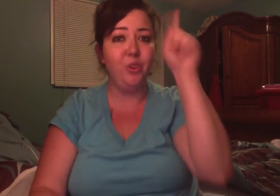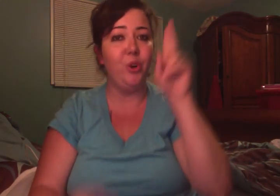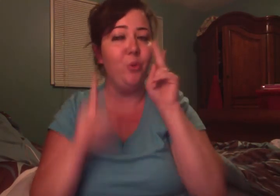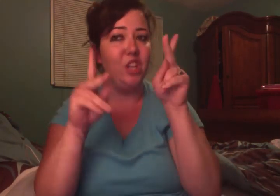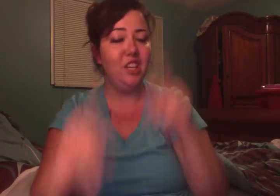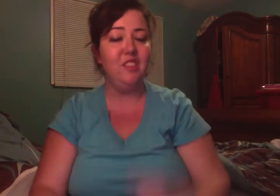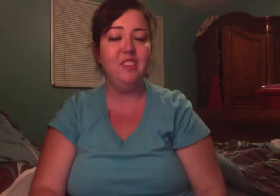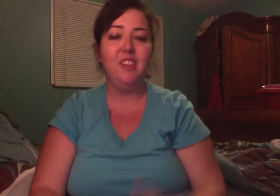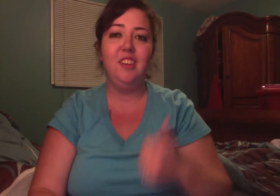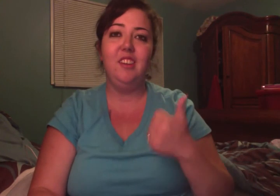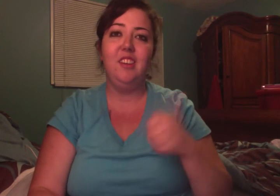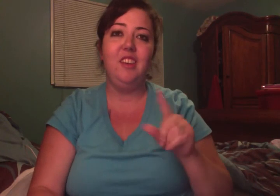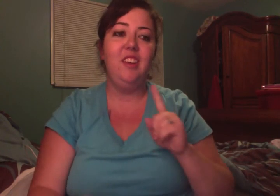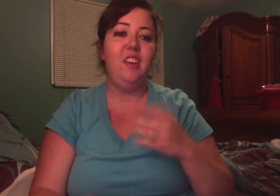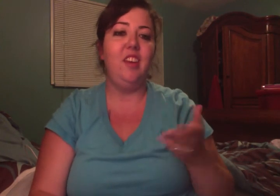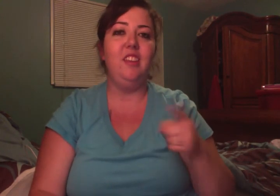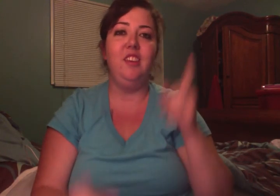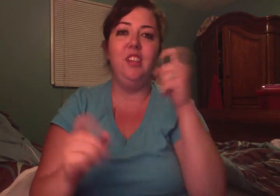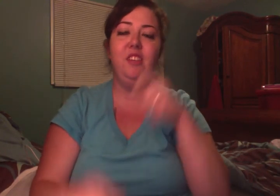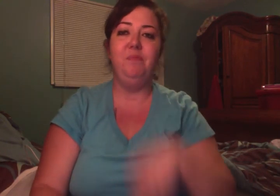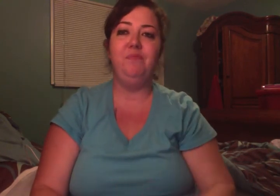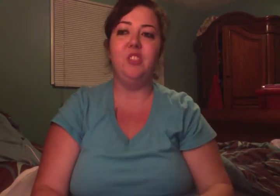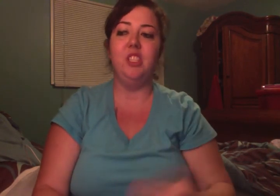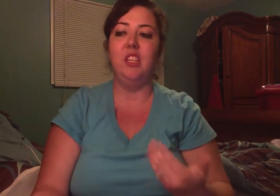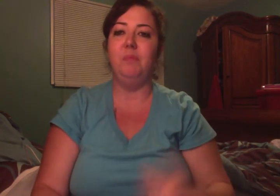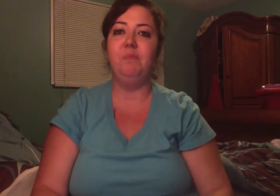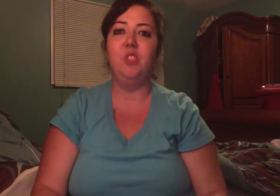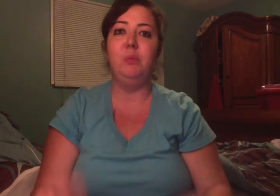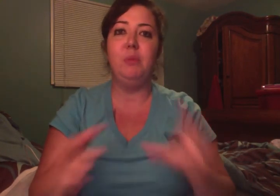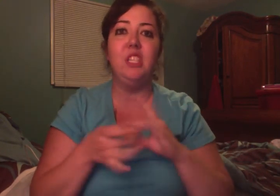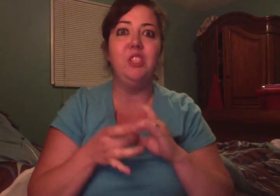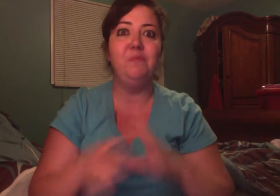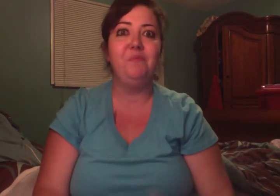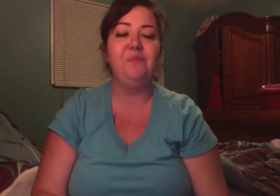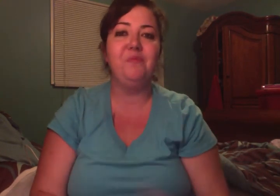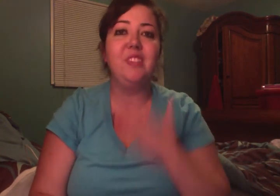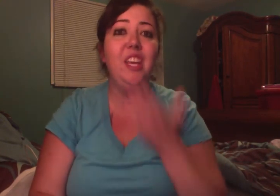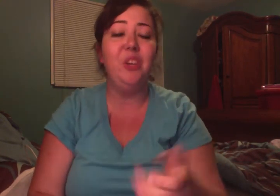watching. Anything you need, just shoot me a message. Thank you.